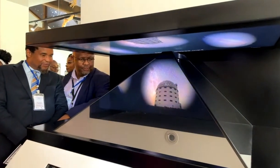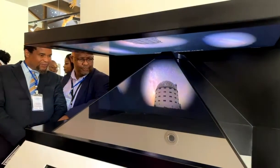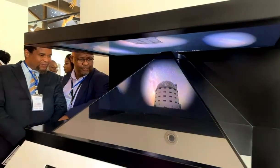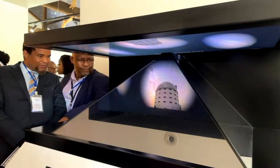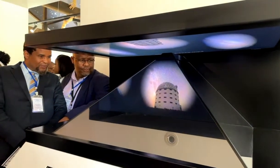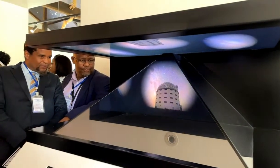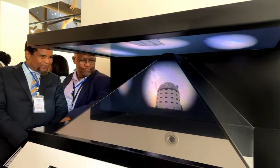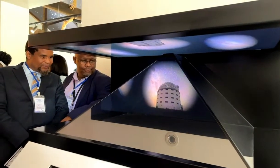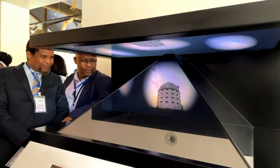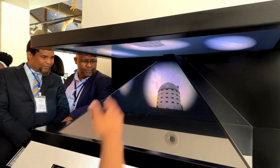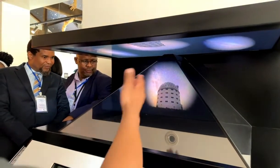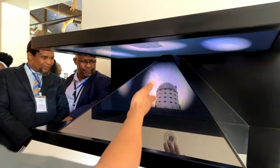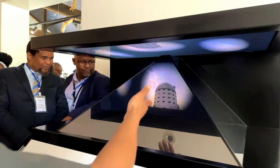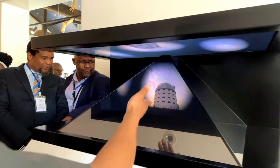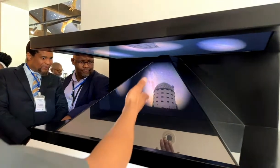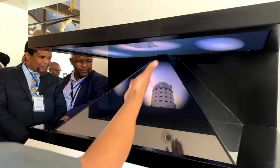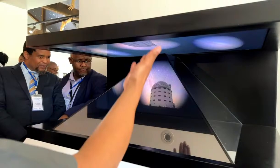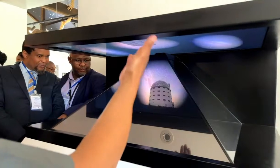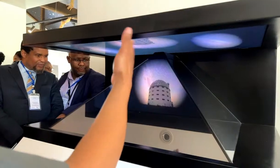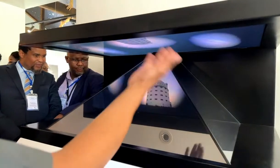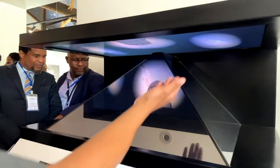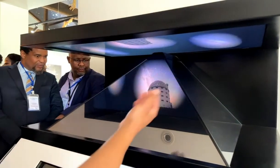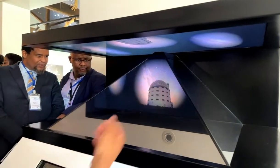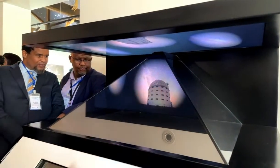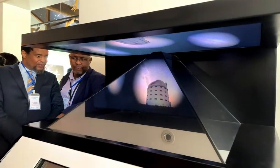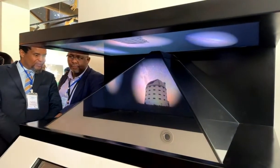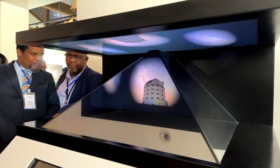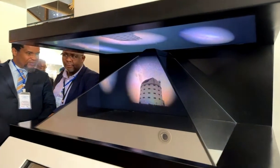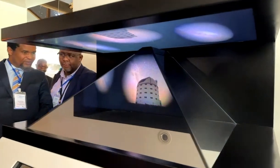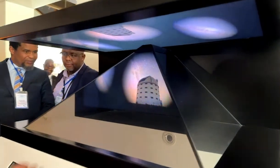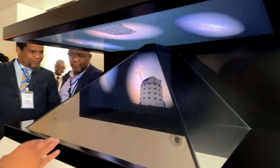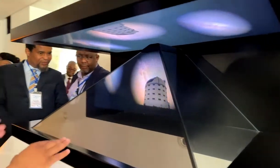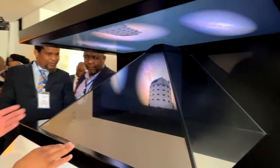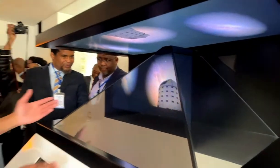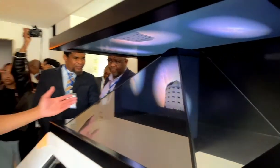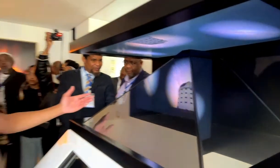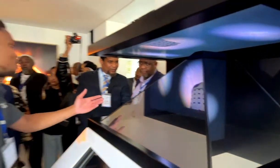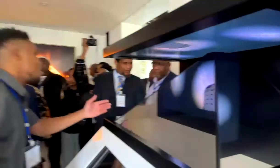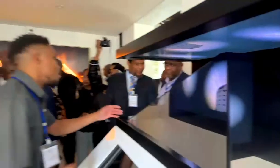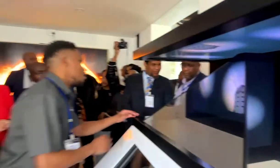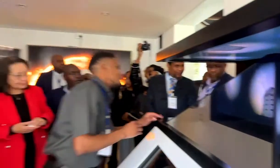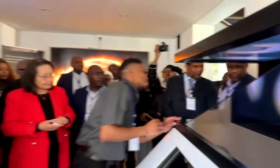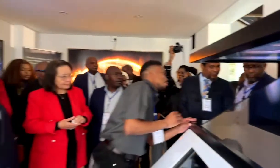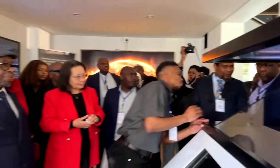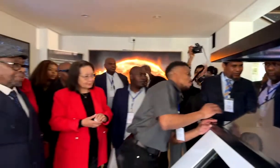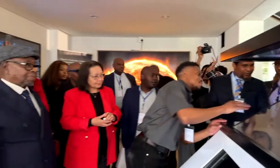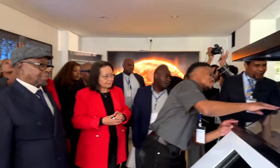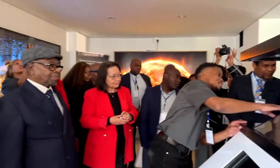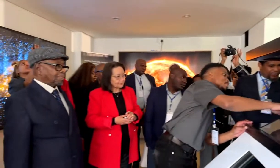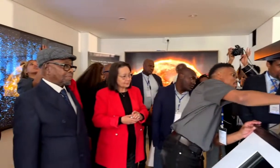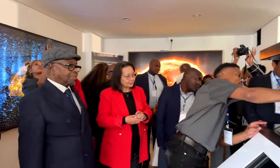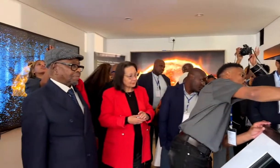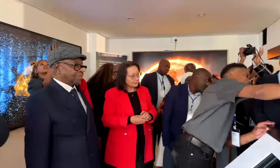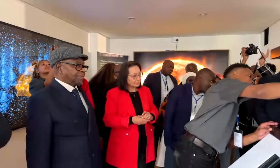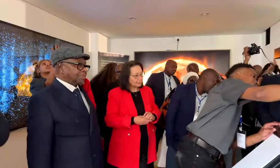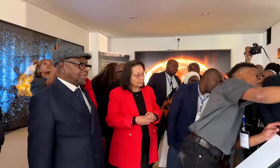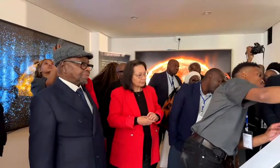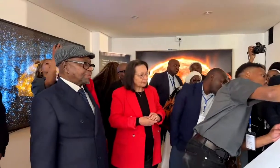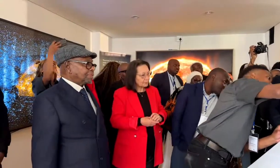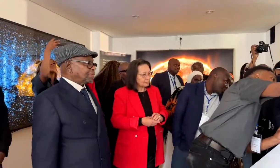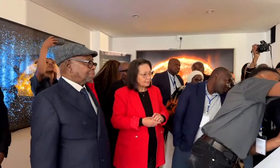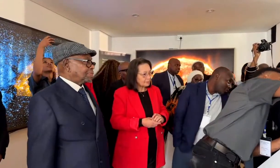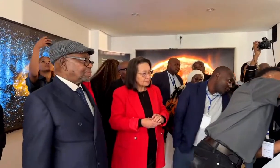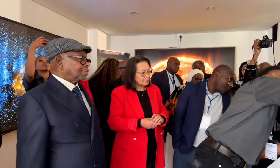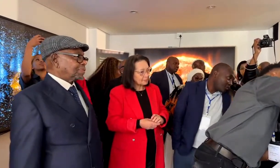Telescope. It is situated in Serralet, and over here you will see the image of